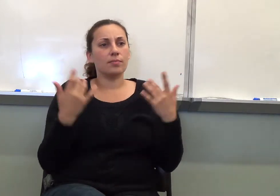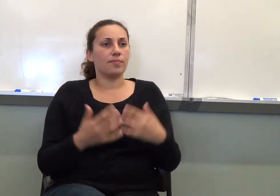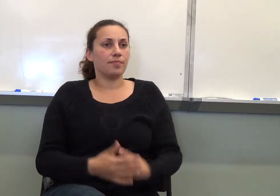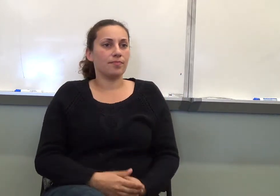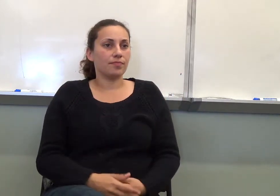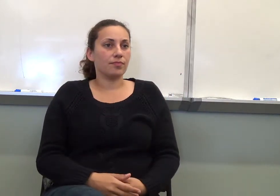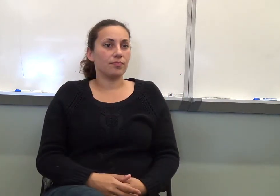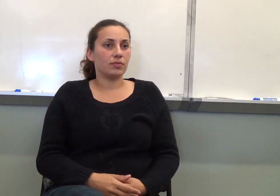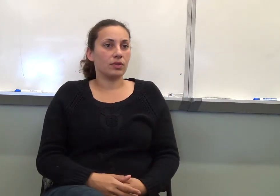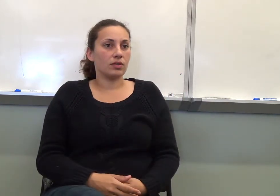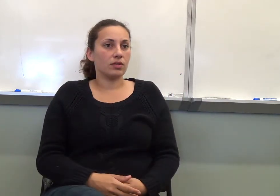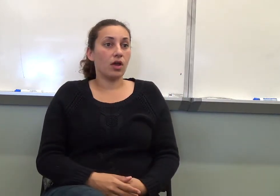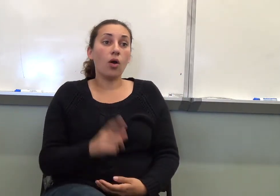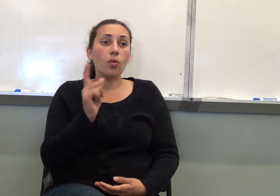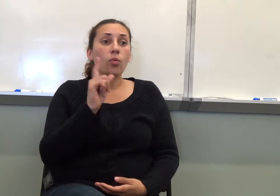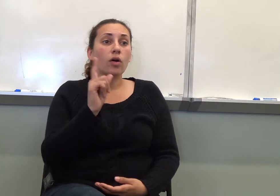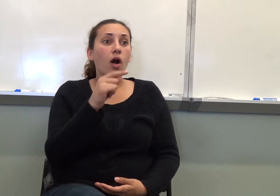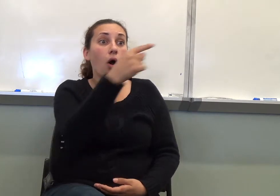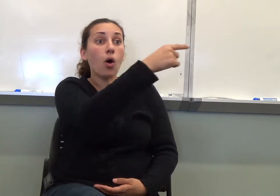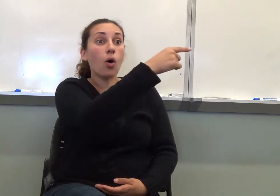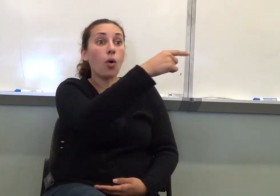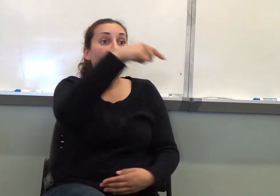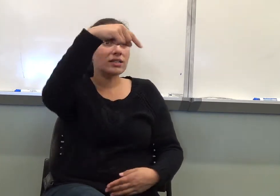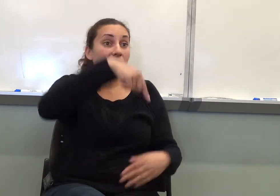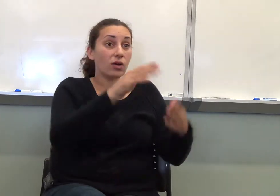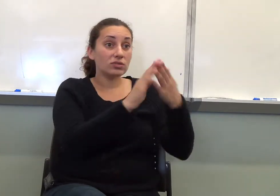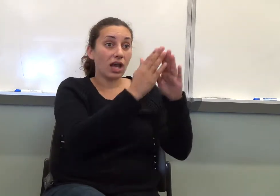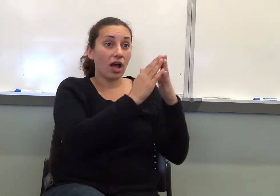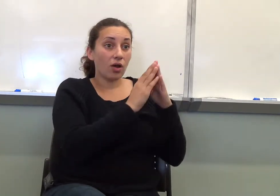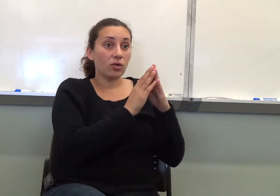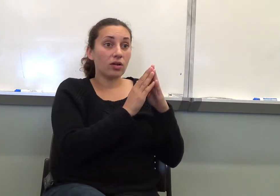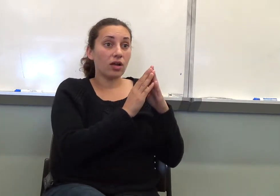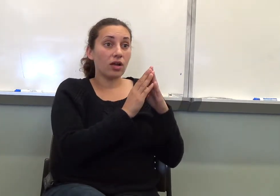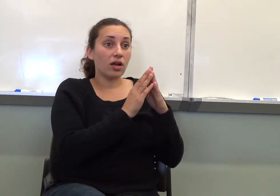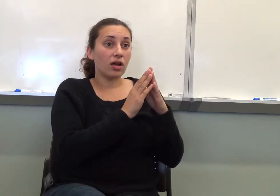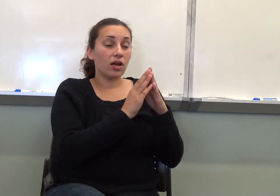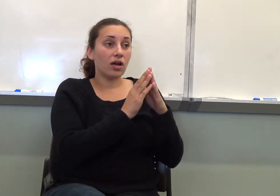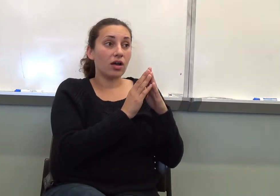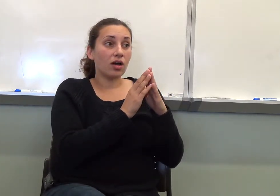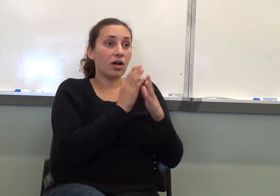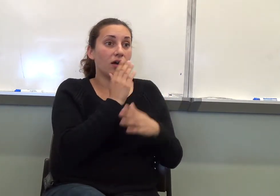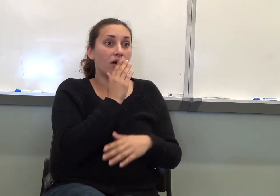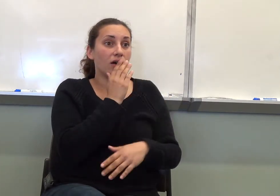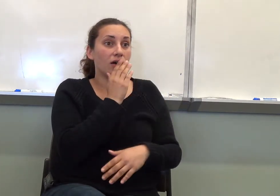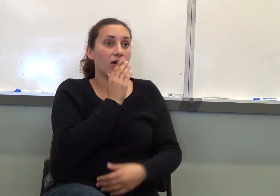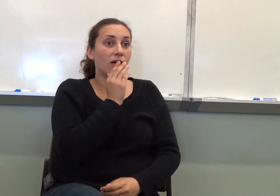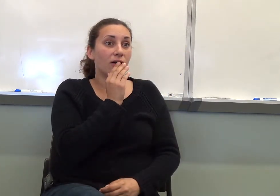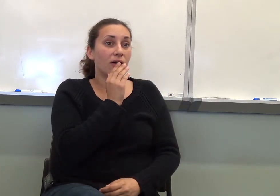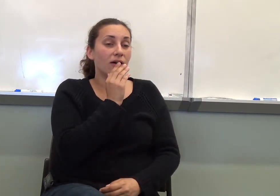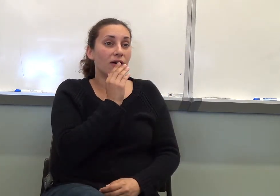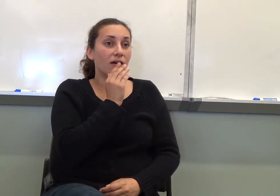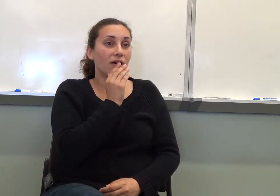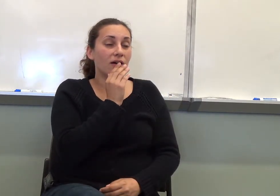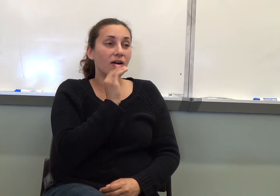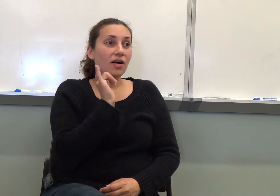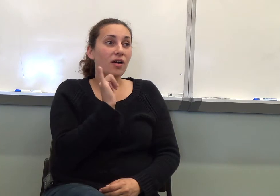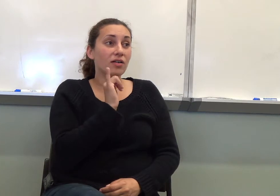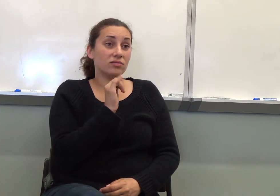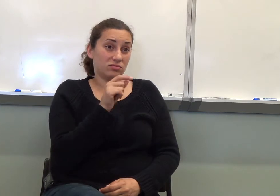enough. So what we need is a method of taking an equation which is like this. And this, by the way, is